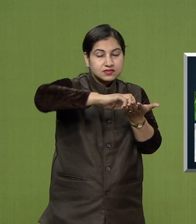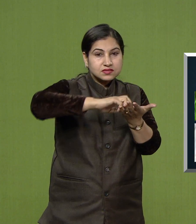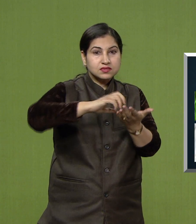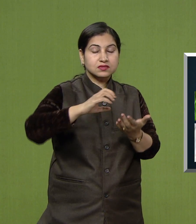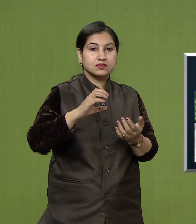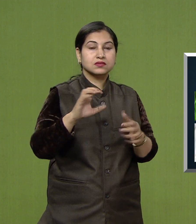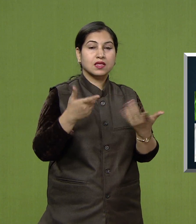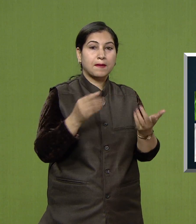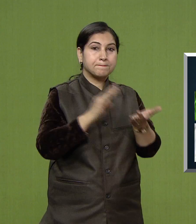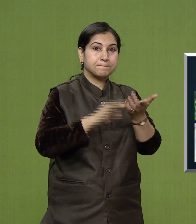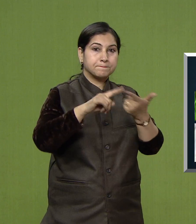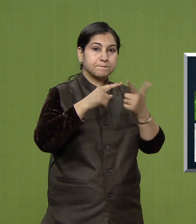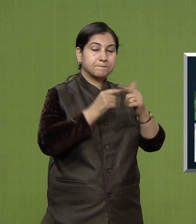methylated spirit.